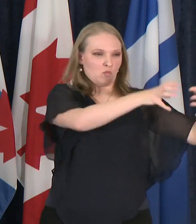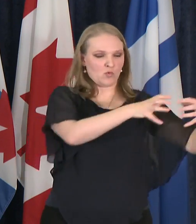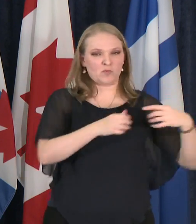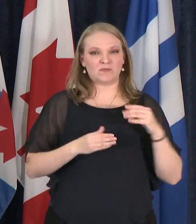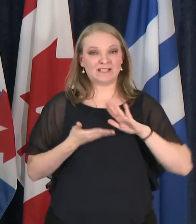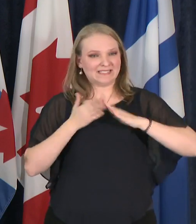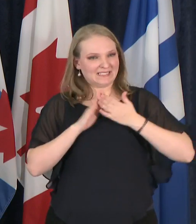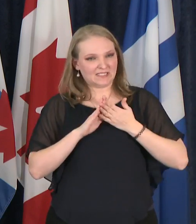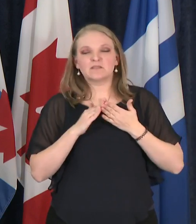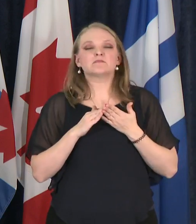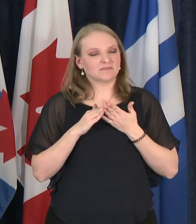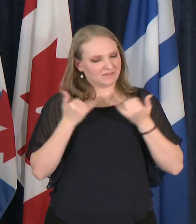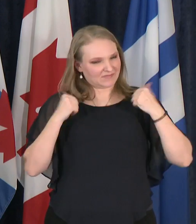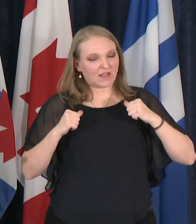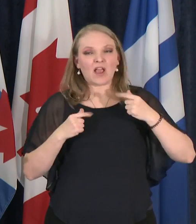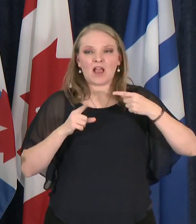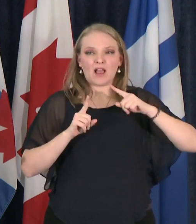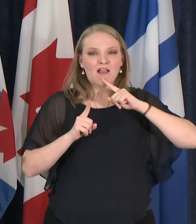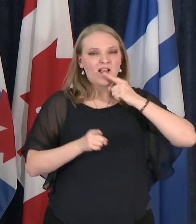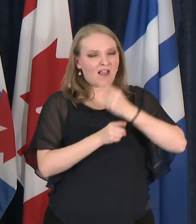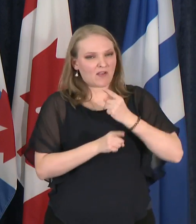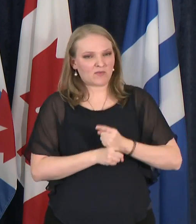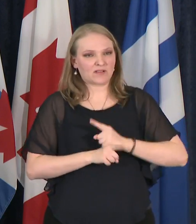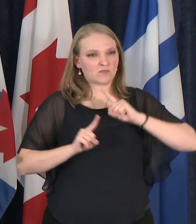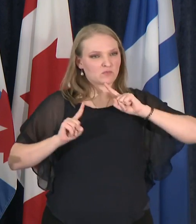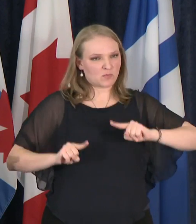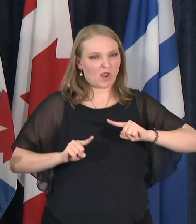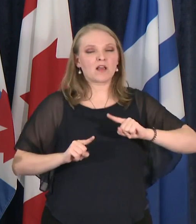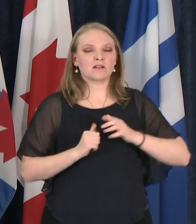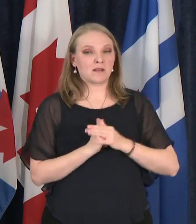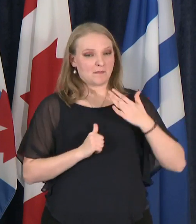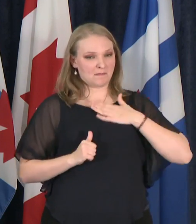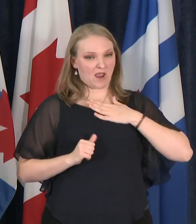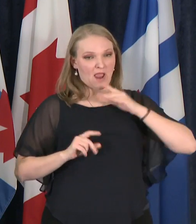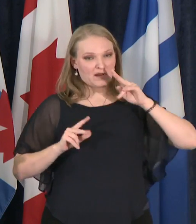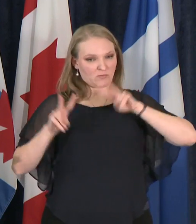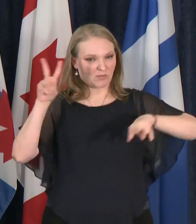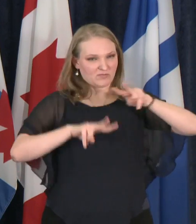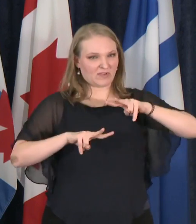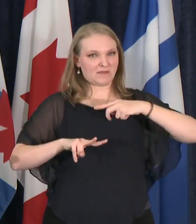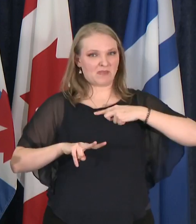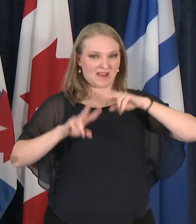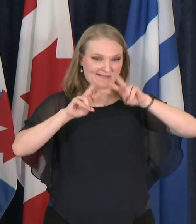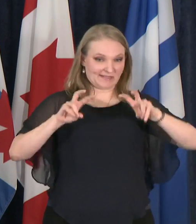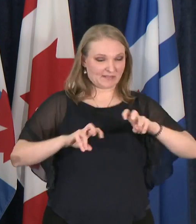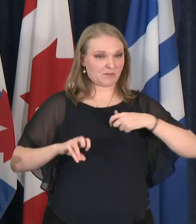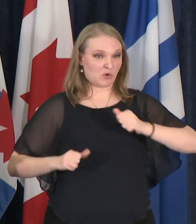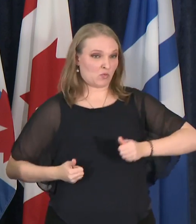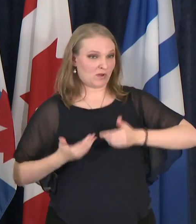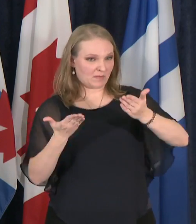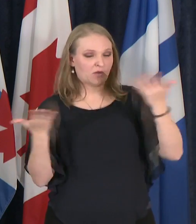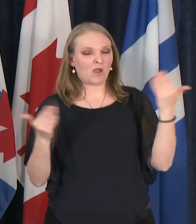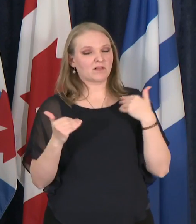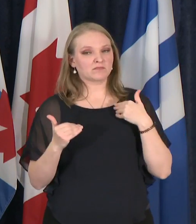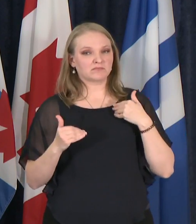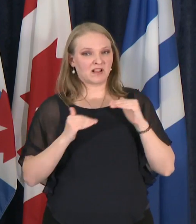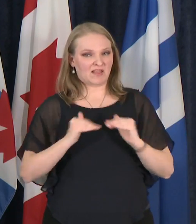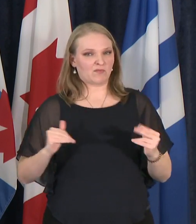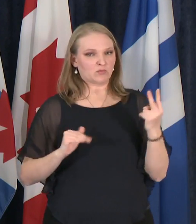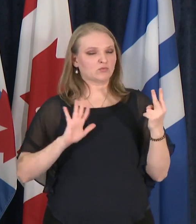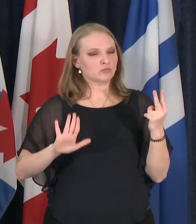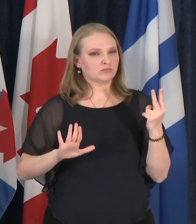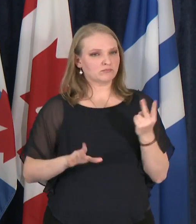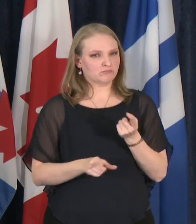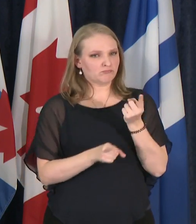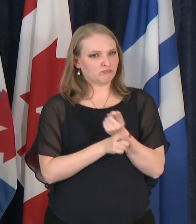accurately and effectively responding to the circumstance. And my observation and assessment and recommendation is that we're adequately served at level 2,